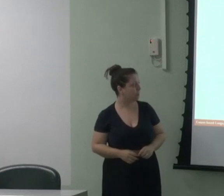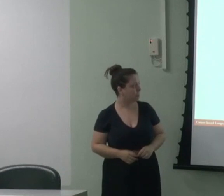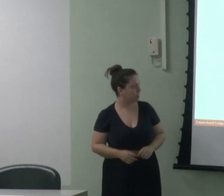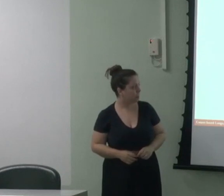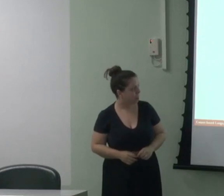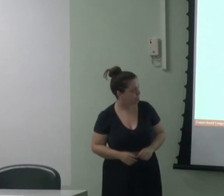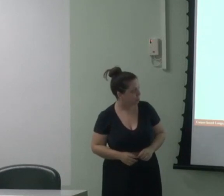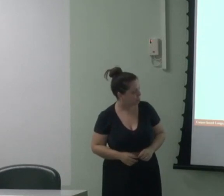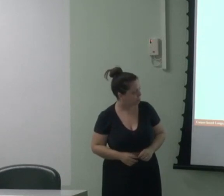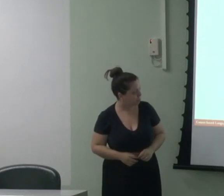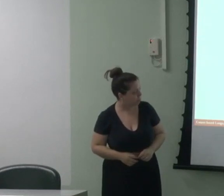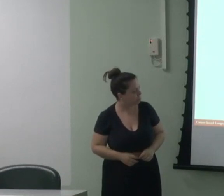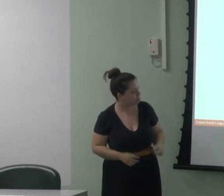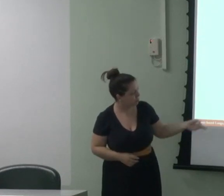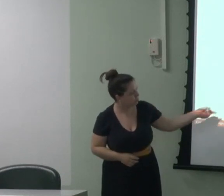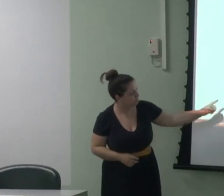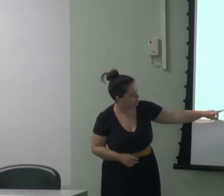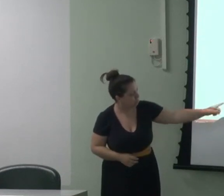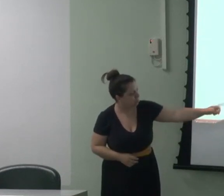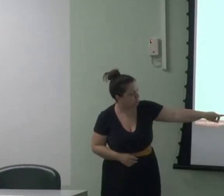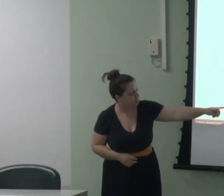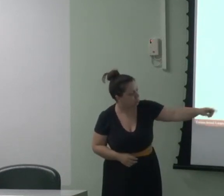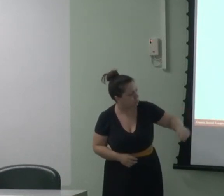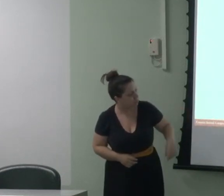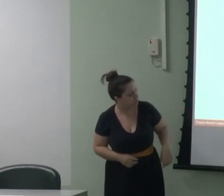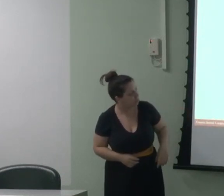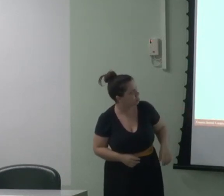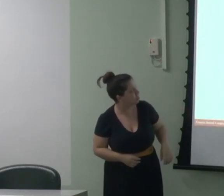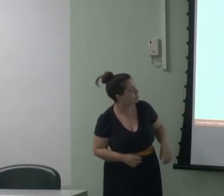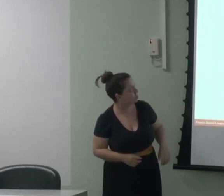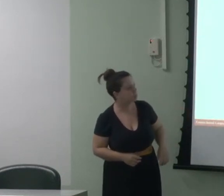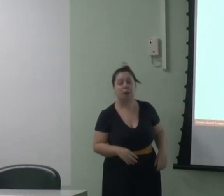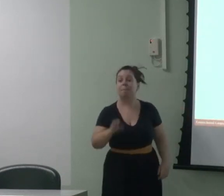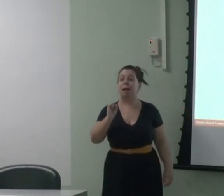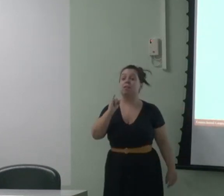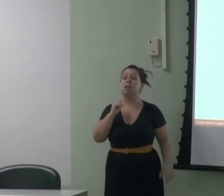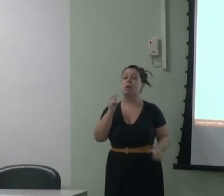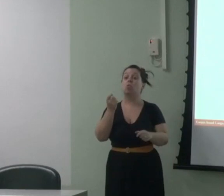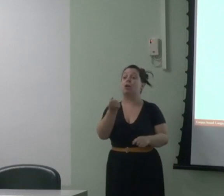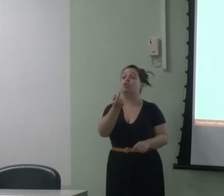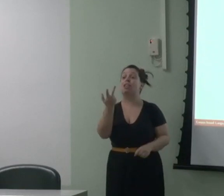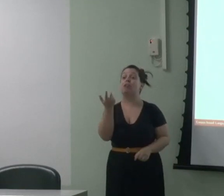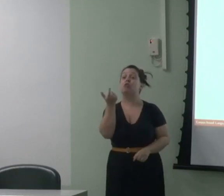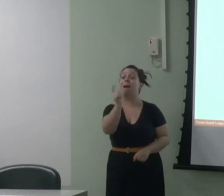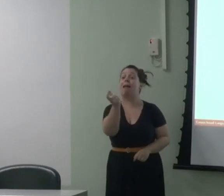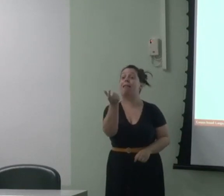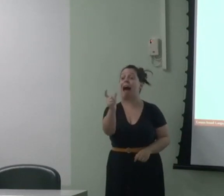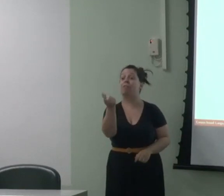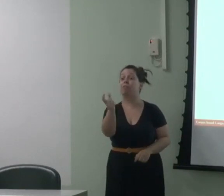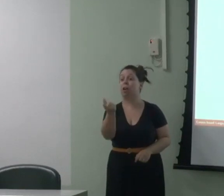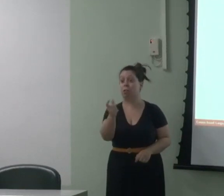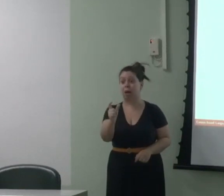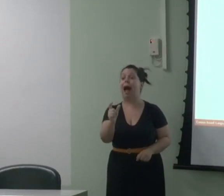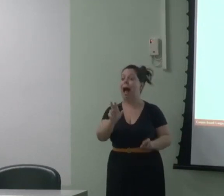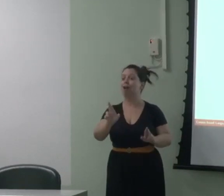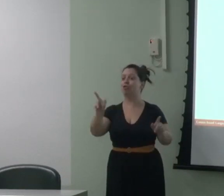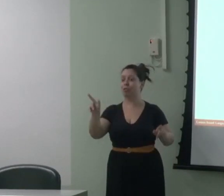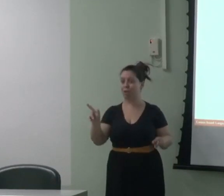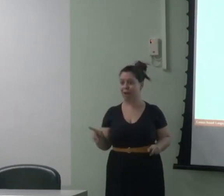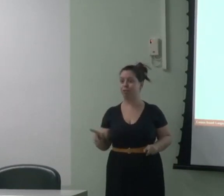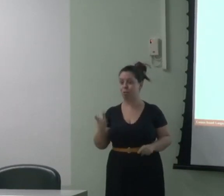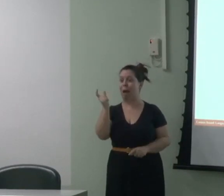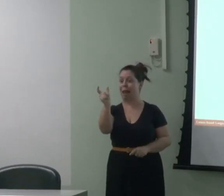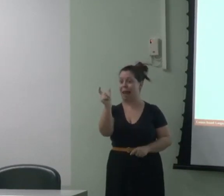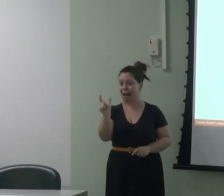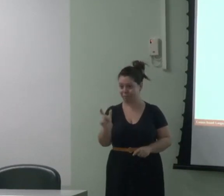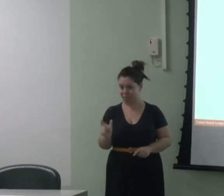family, well covered. But if we instead look at the number of words, then it's a different picture, because not only